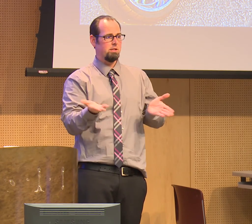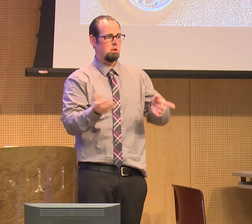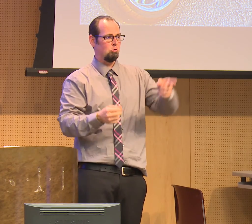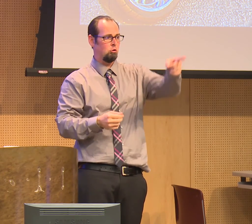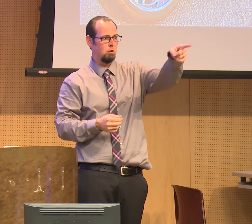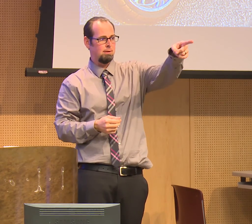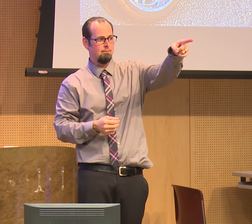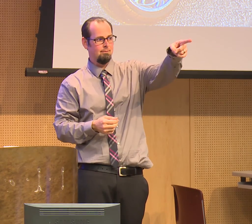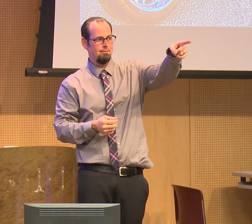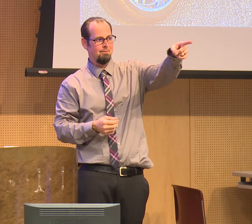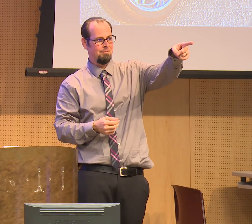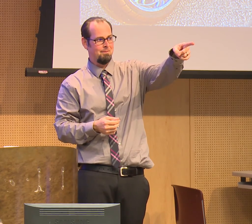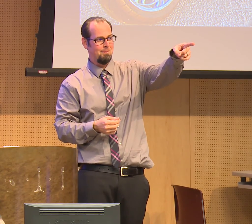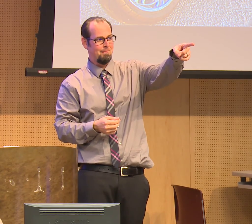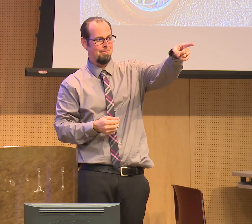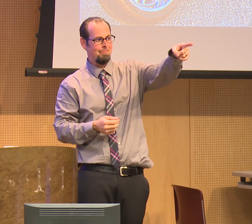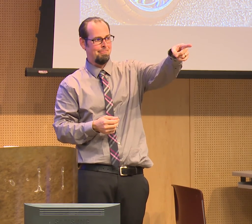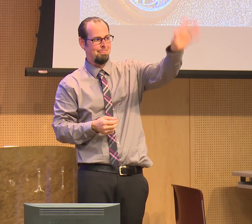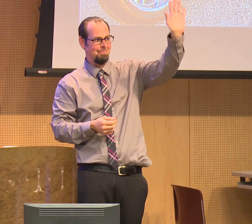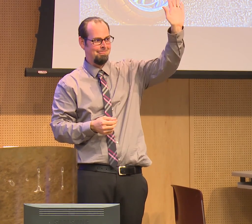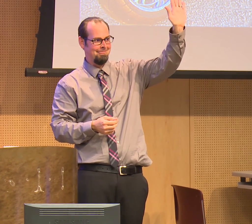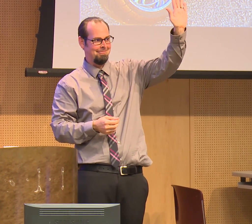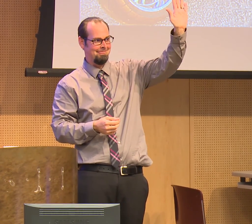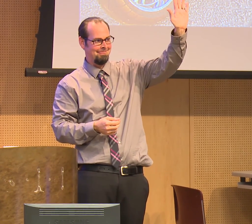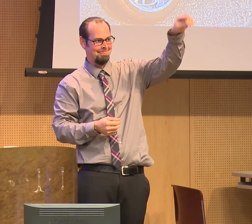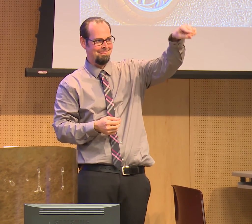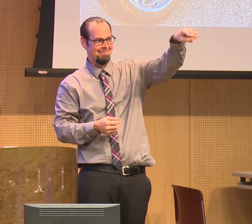is my manager, and he's here. Hi to Craig.